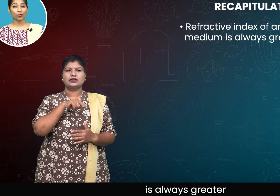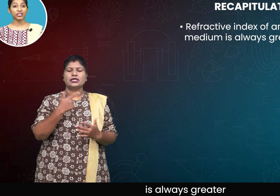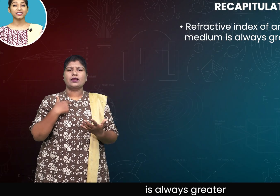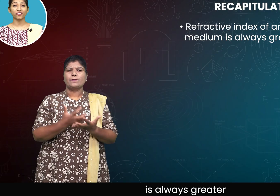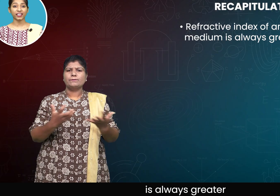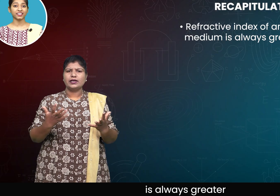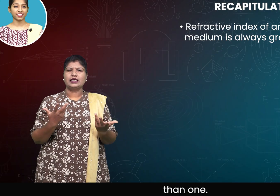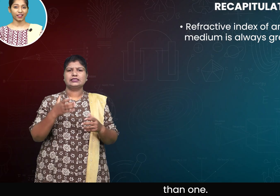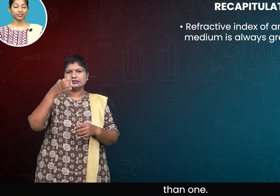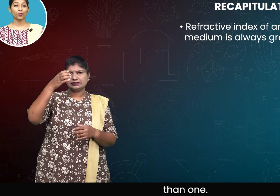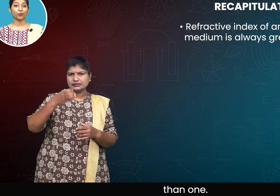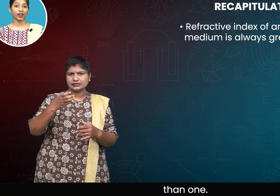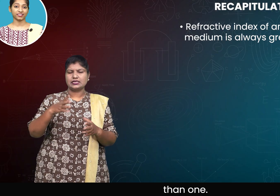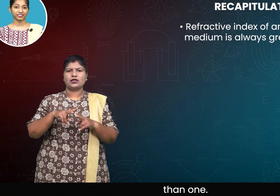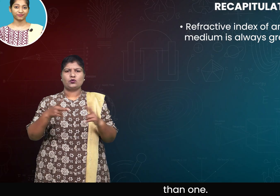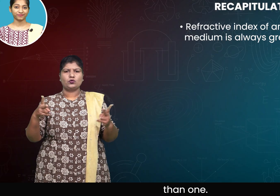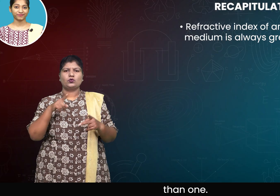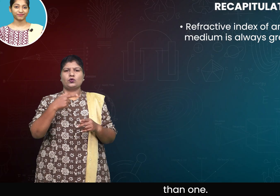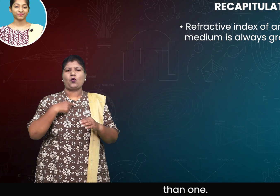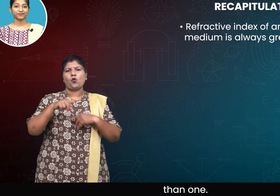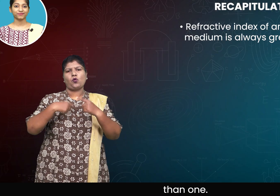is always greater than 1.